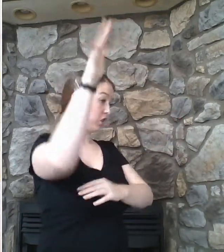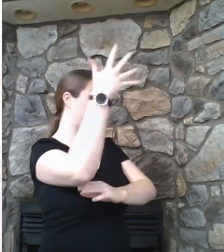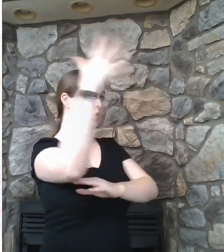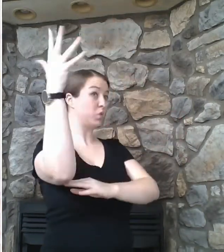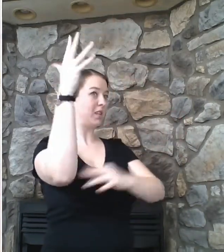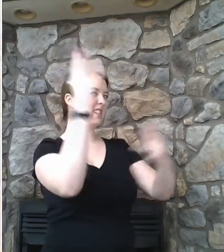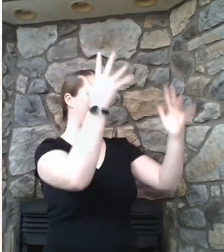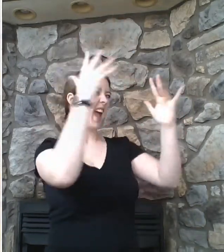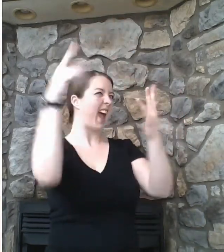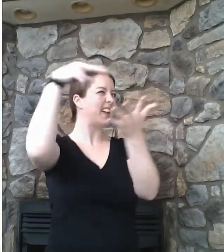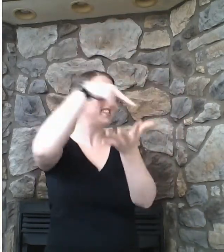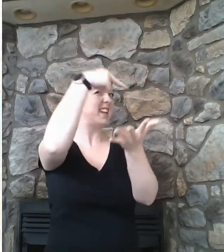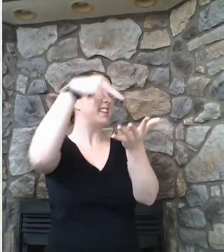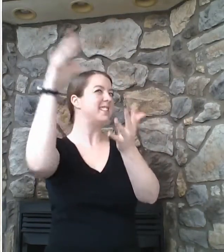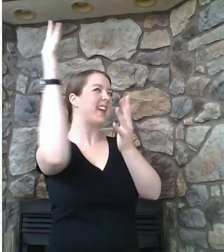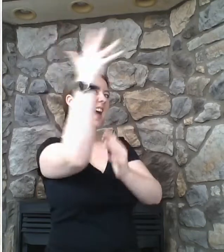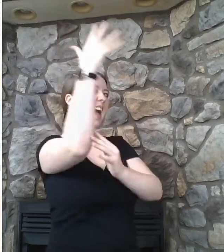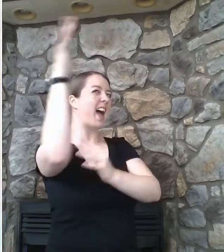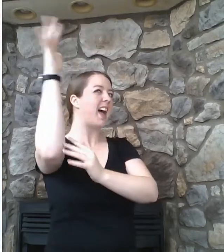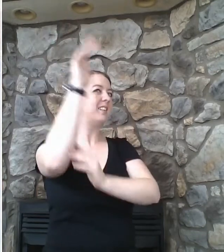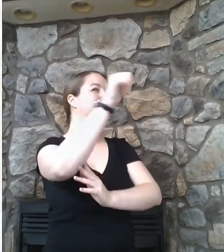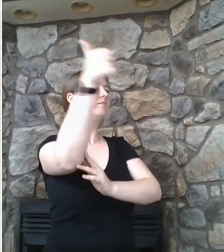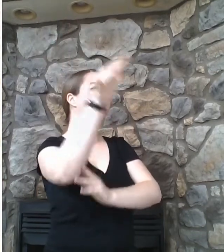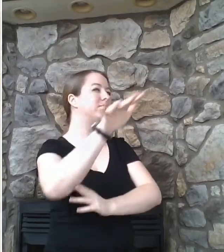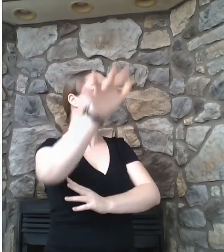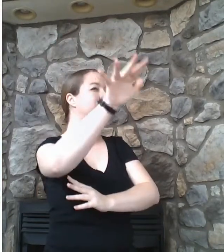somewhere else."